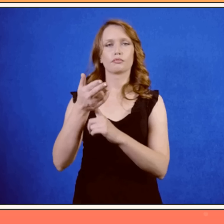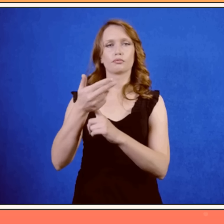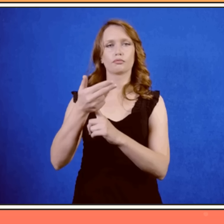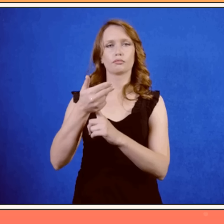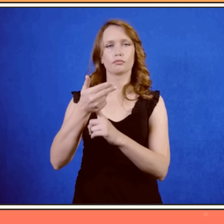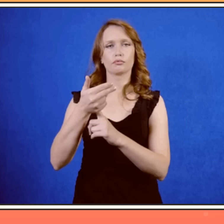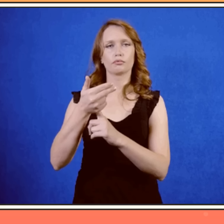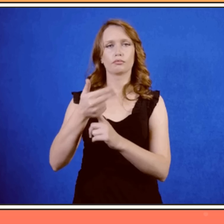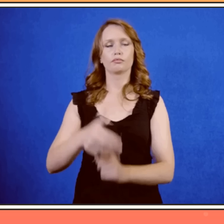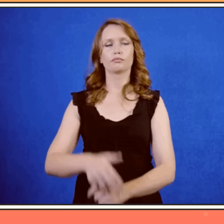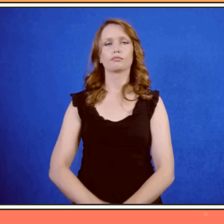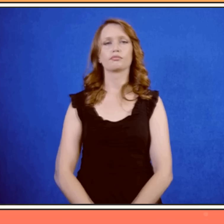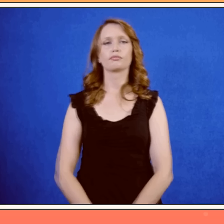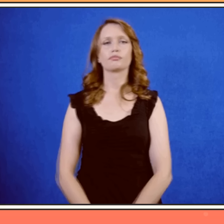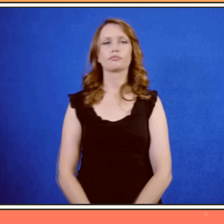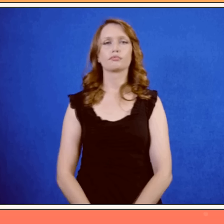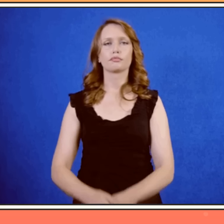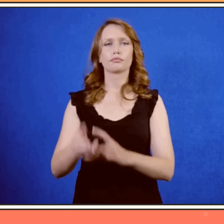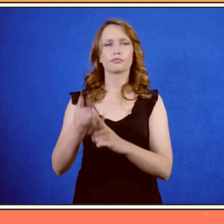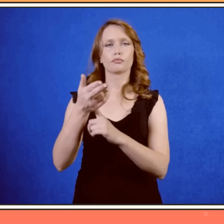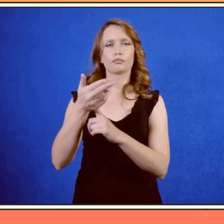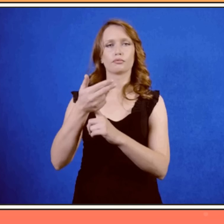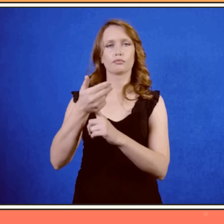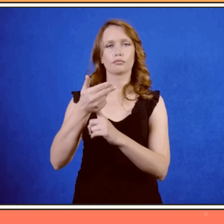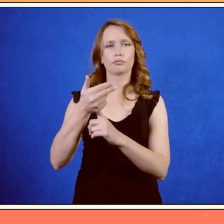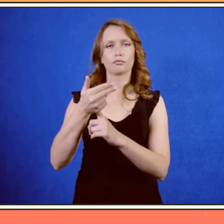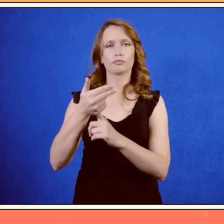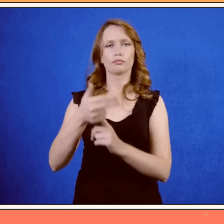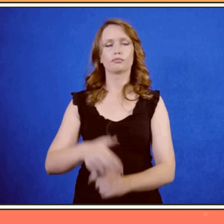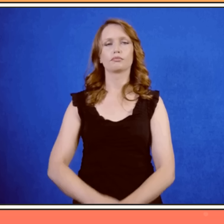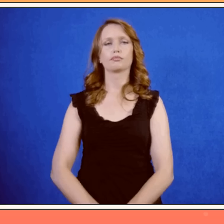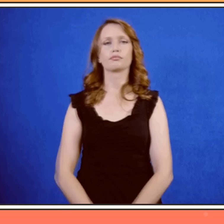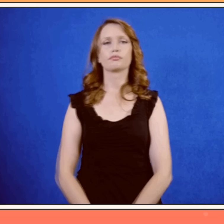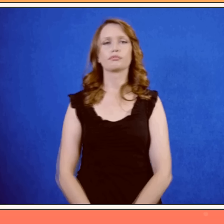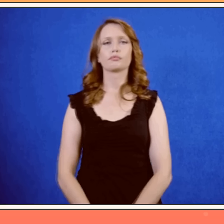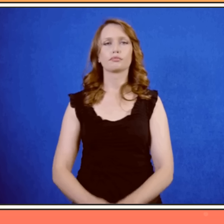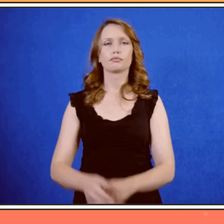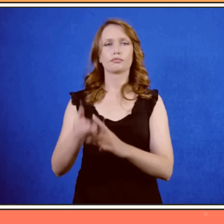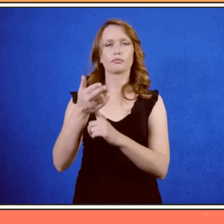Check in, get a key, enjoy your stay.